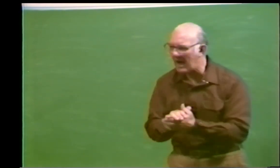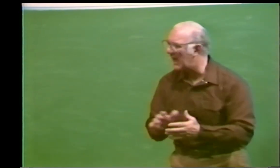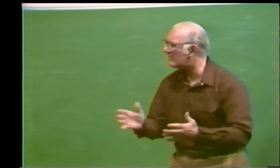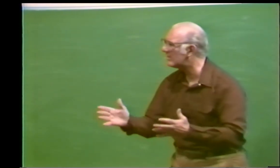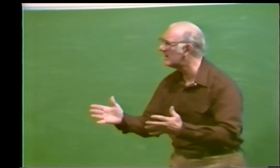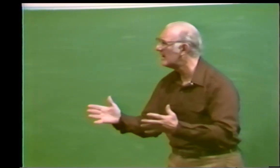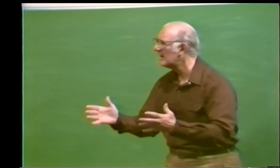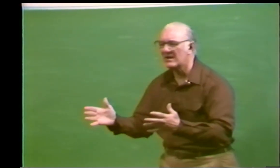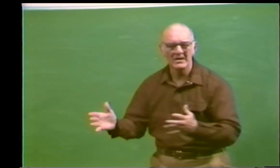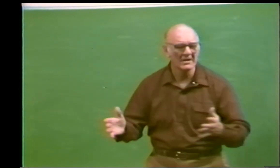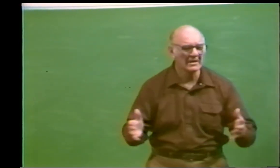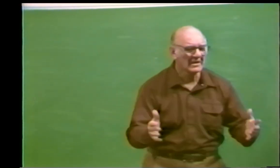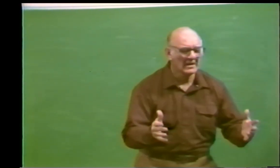Wife